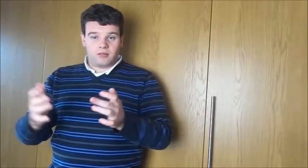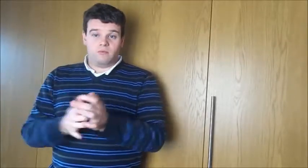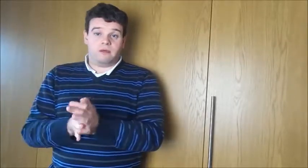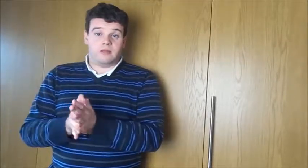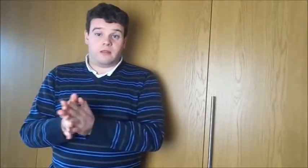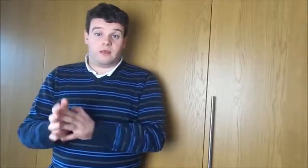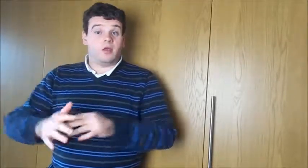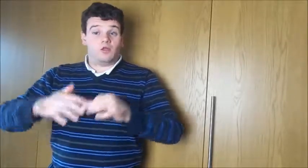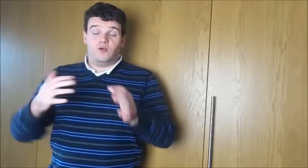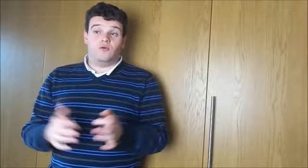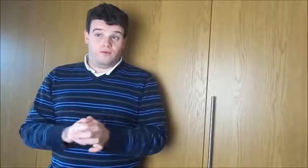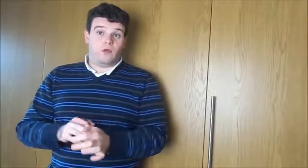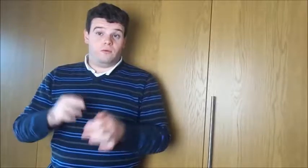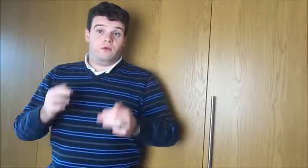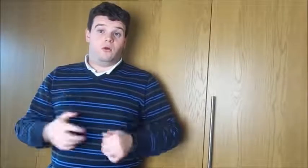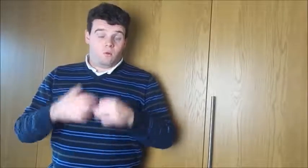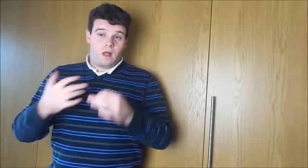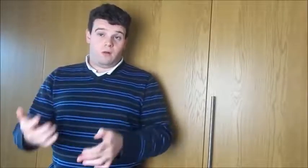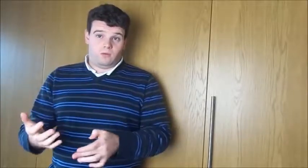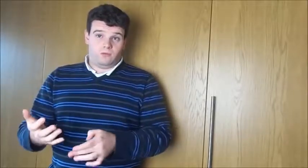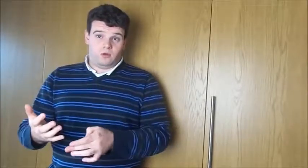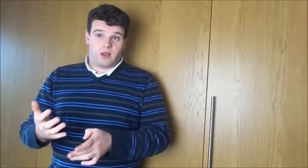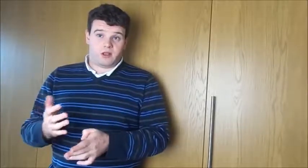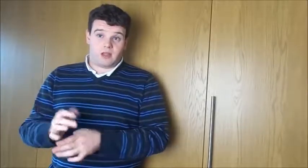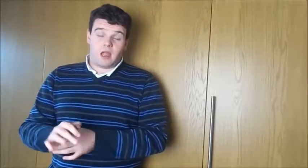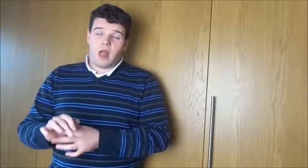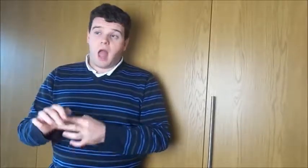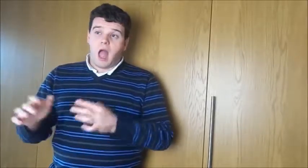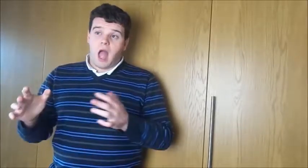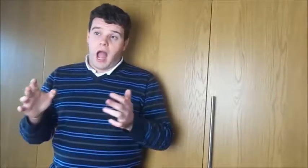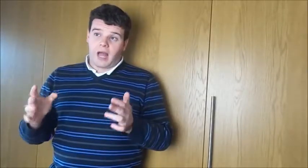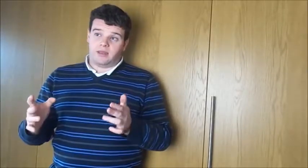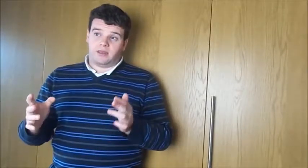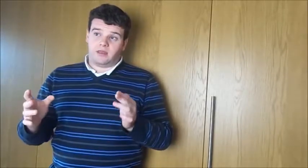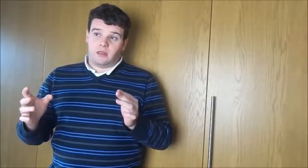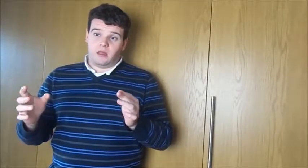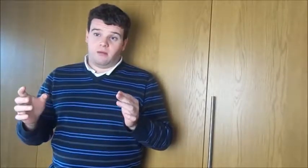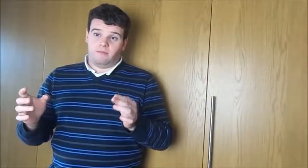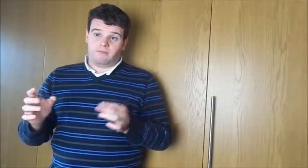someone basically said, "You don't look well, Your Majesty." And